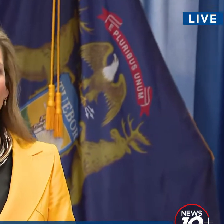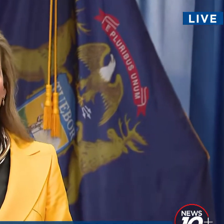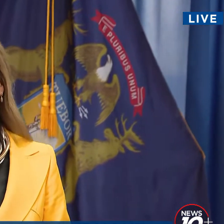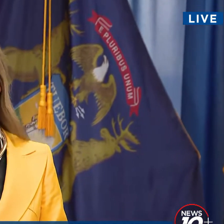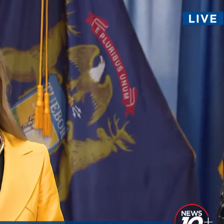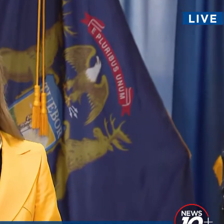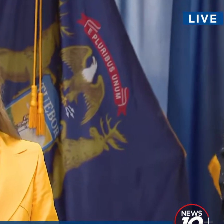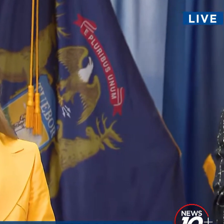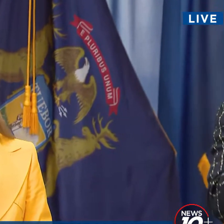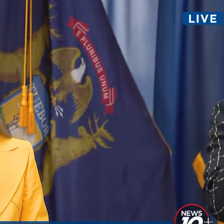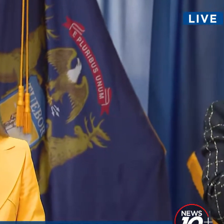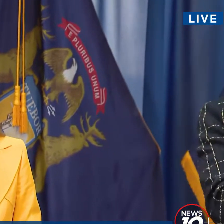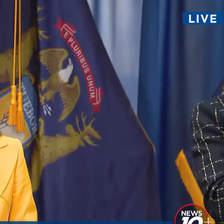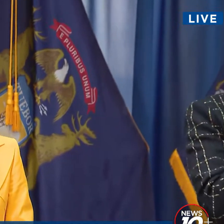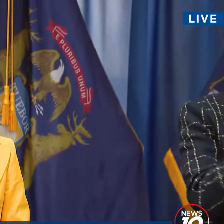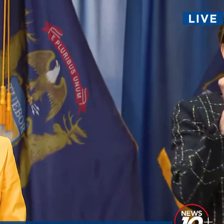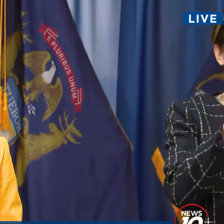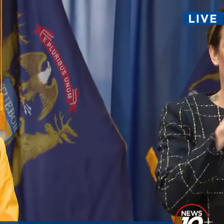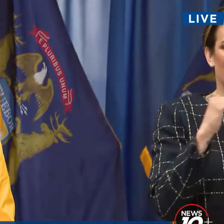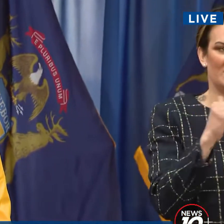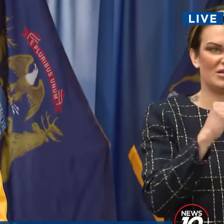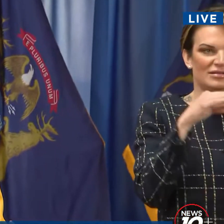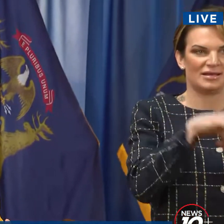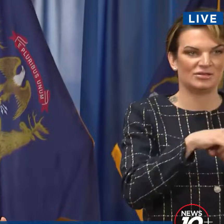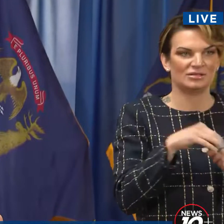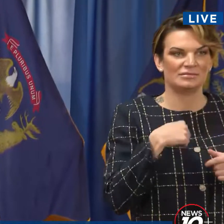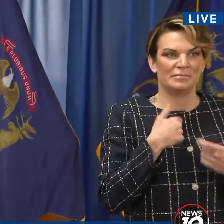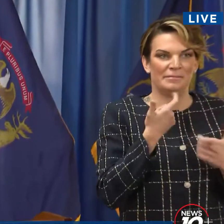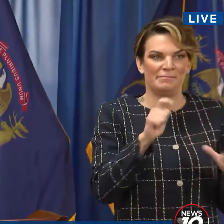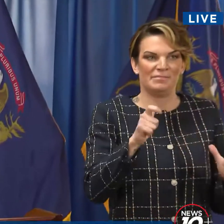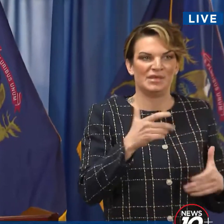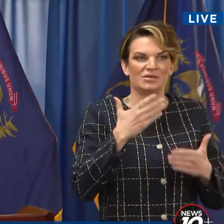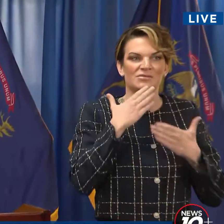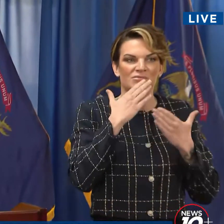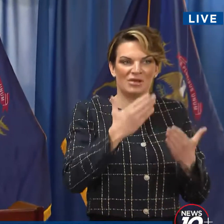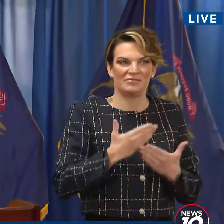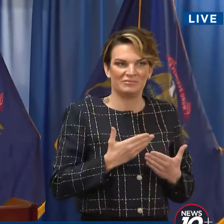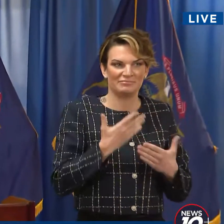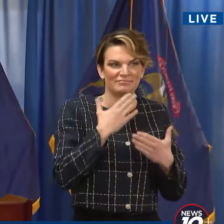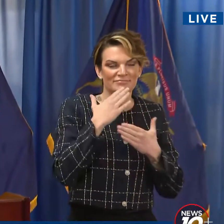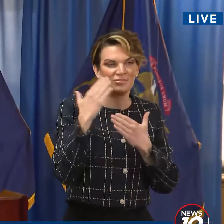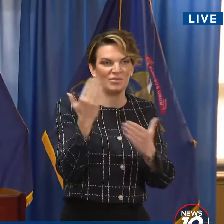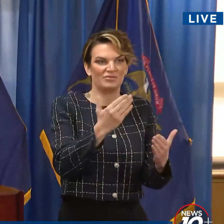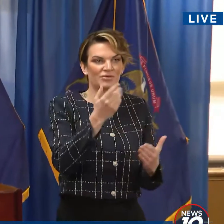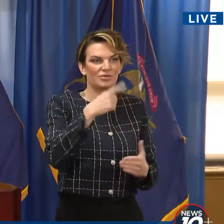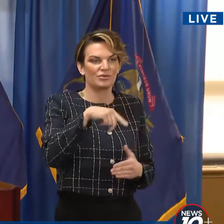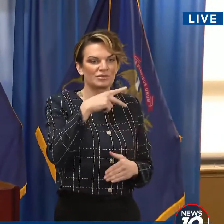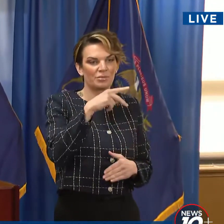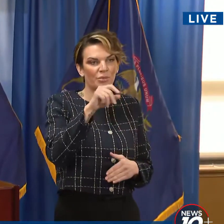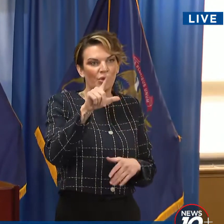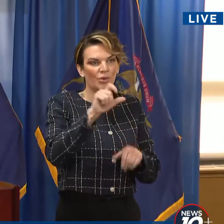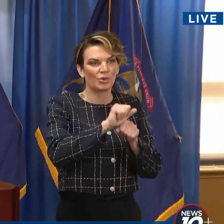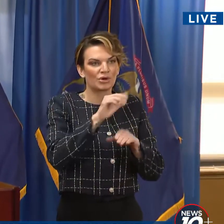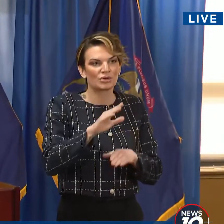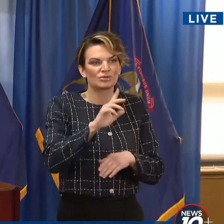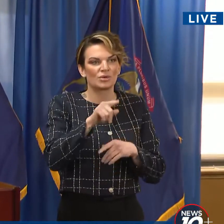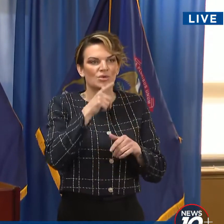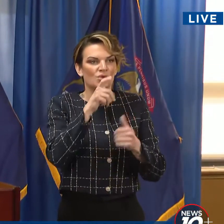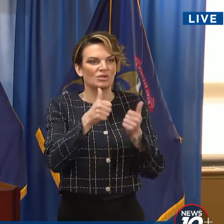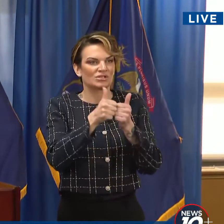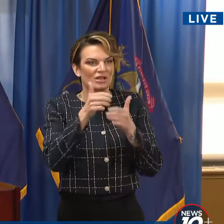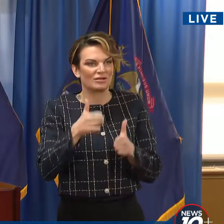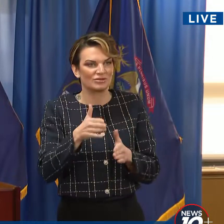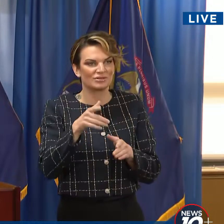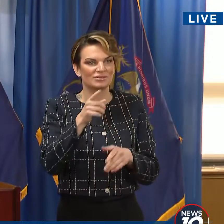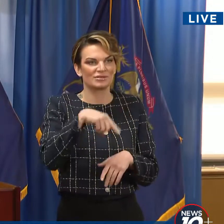free and fair elections. I'm immensely grateful for the thousands of poll workers, challengers, observers, everyone